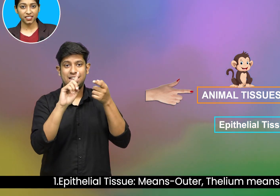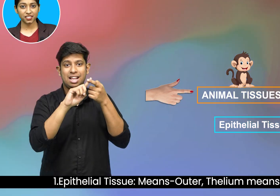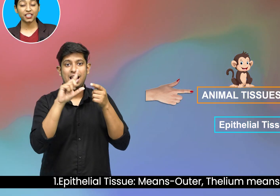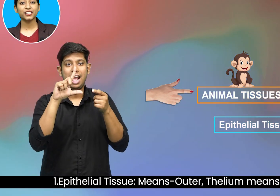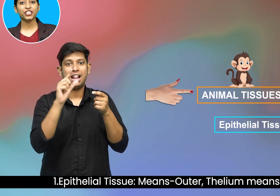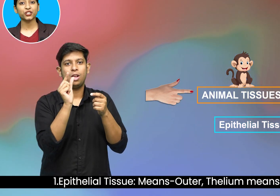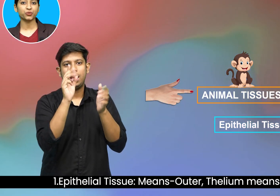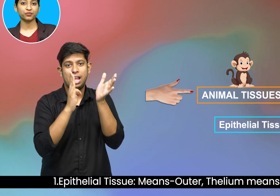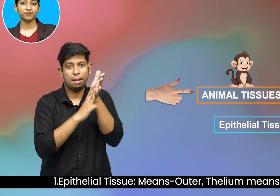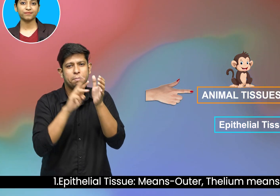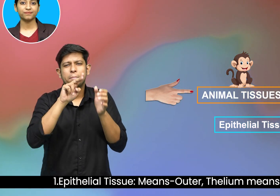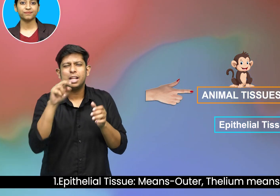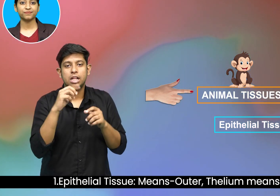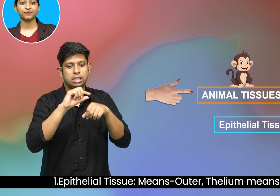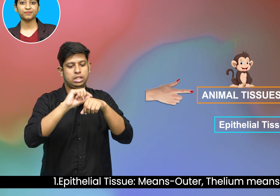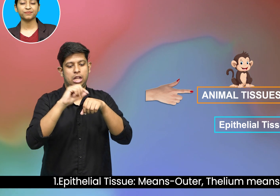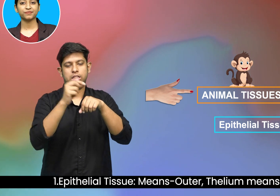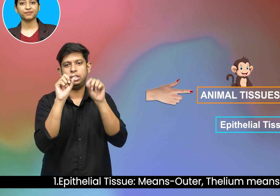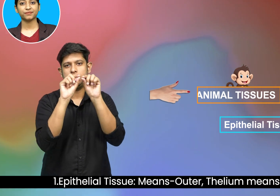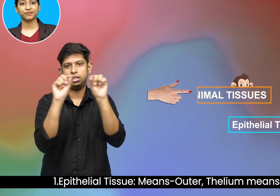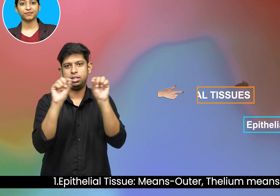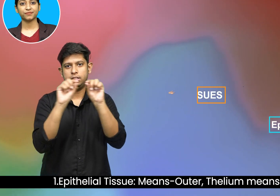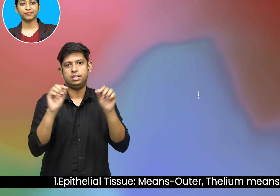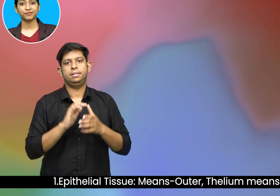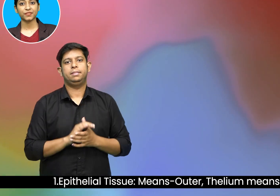Thelium means tissue.